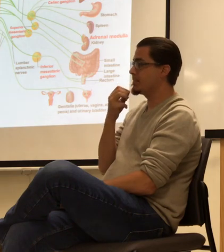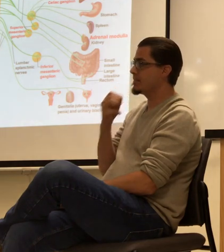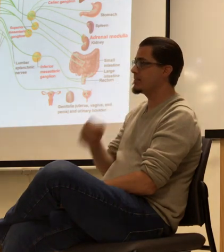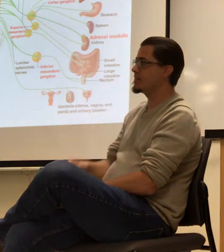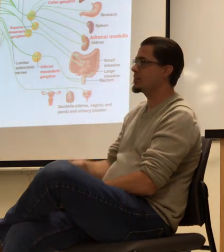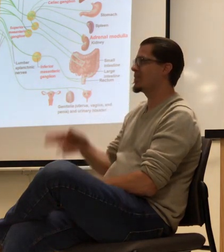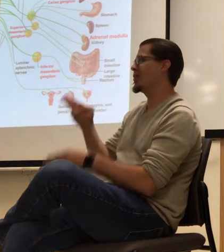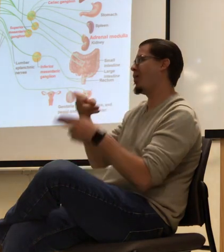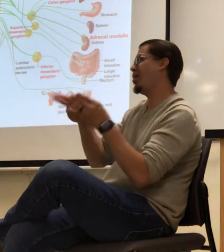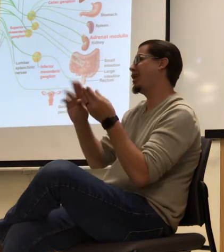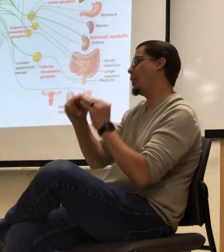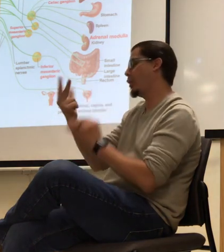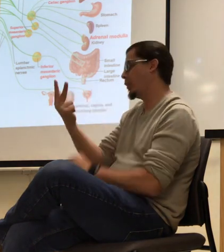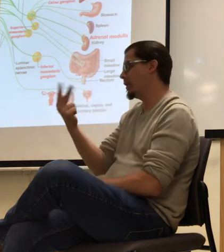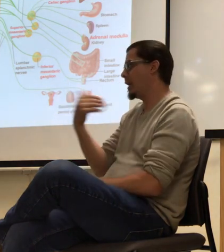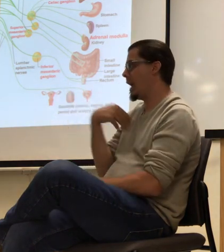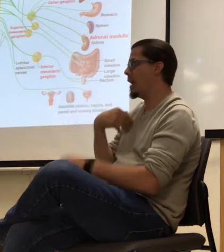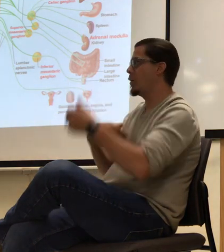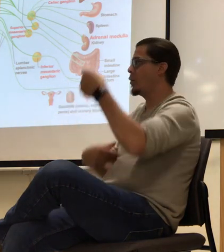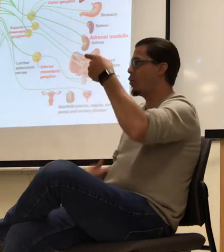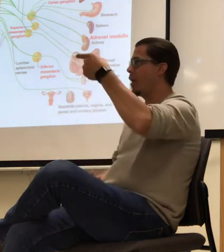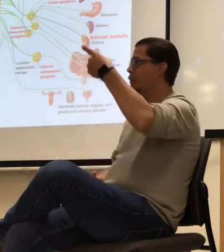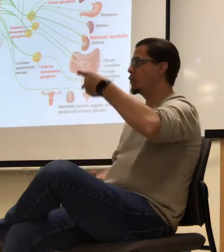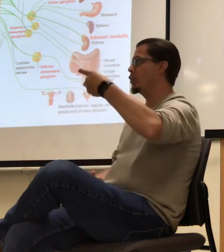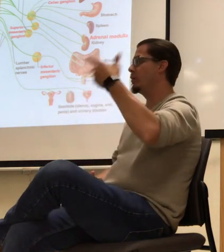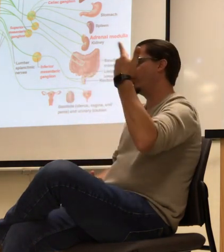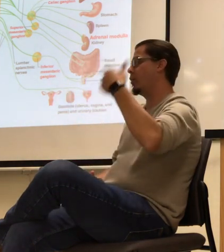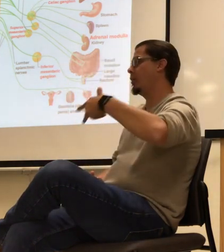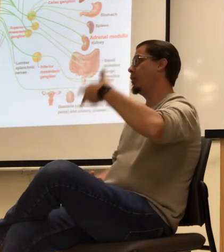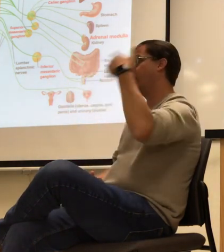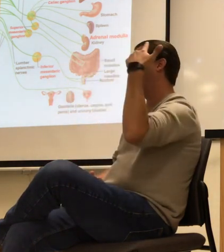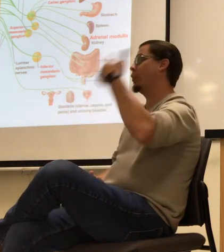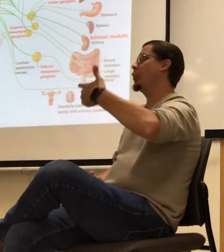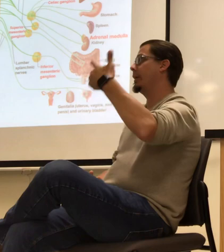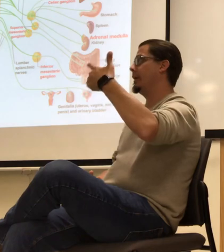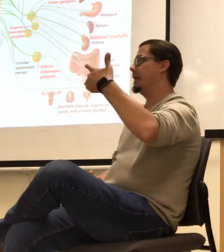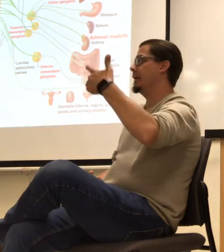call it number 3, because I had 1, 2 before.